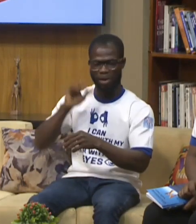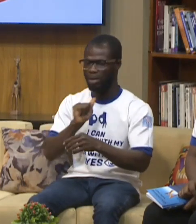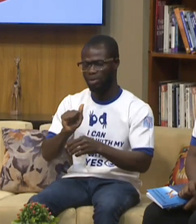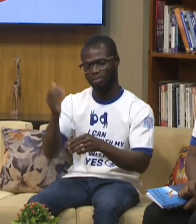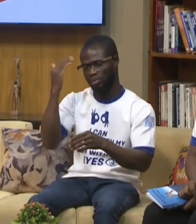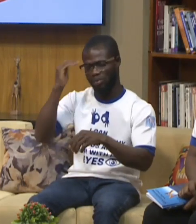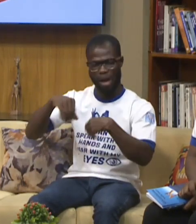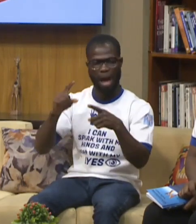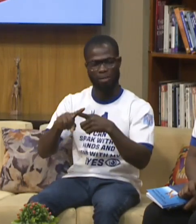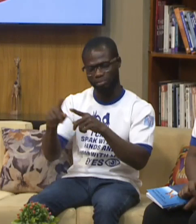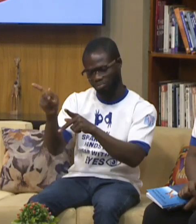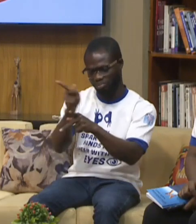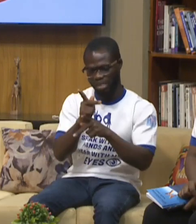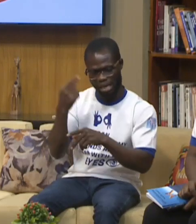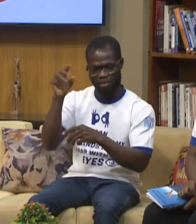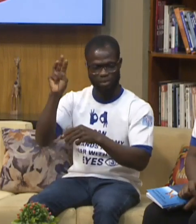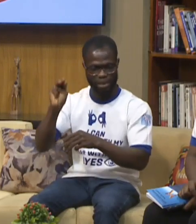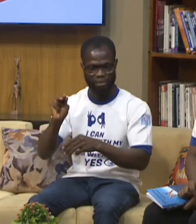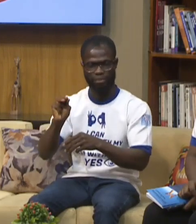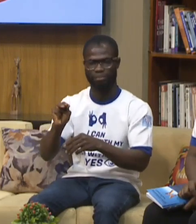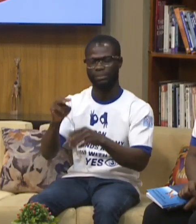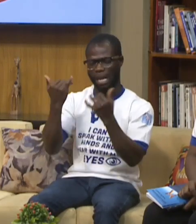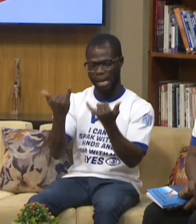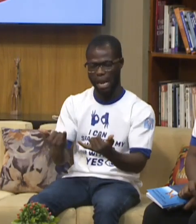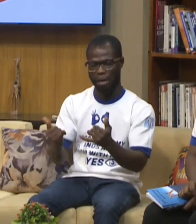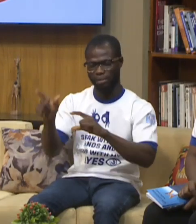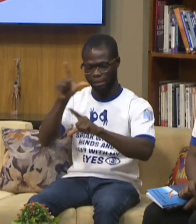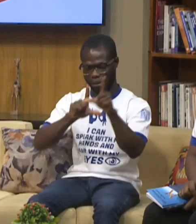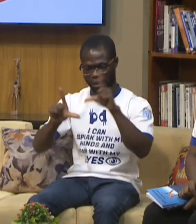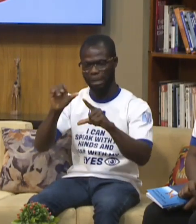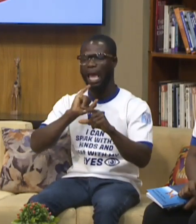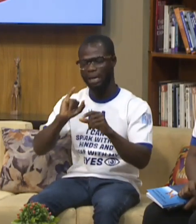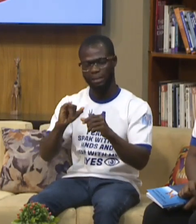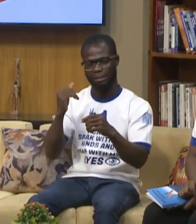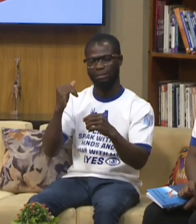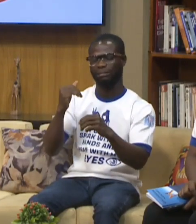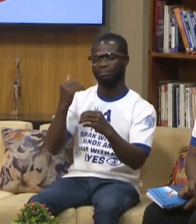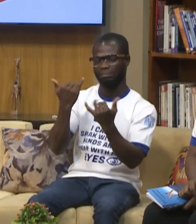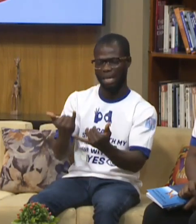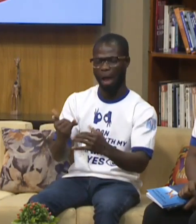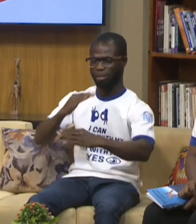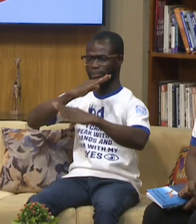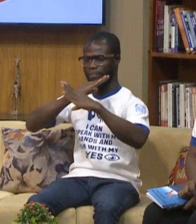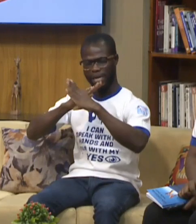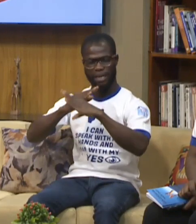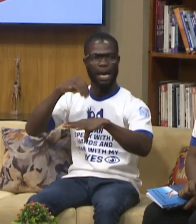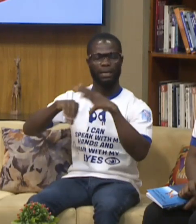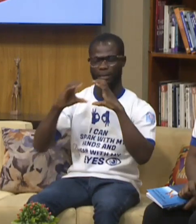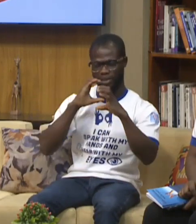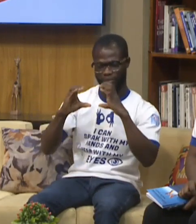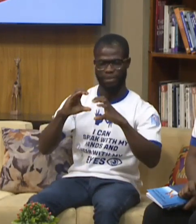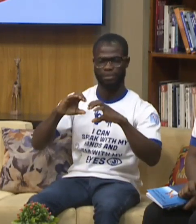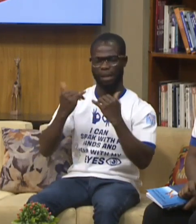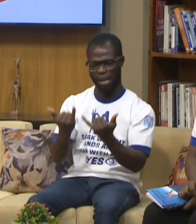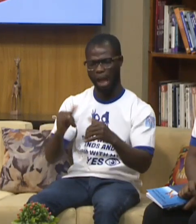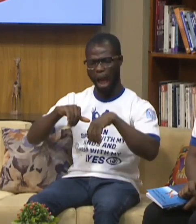them. And sign language, which of course is a barrier in that communication. So how are